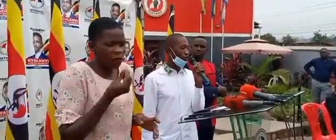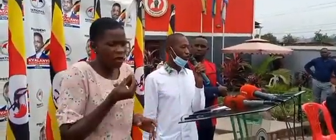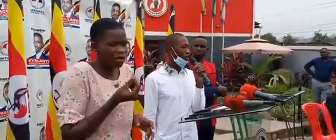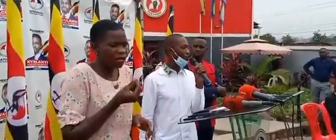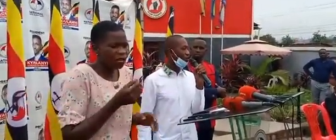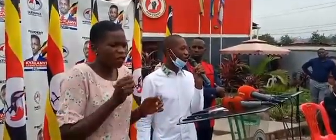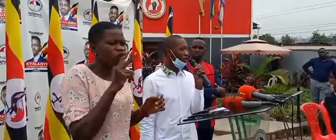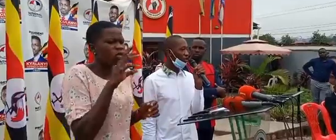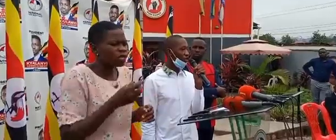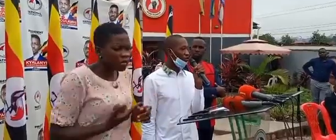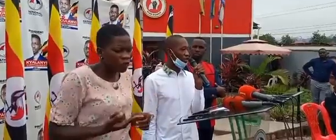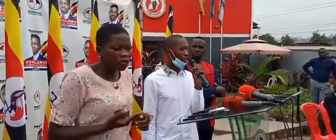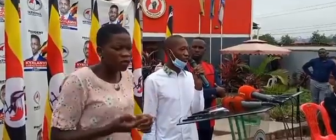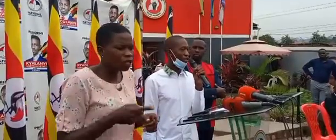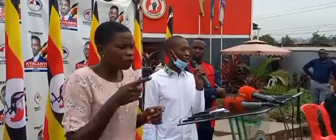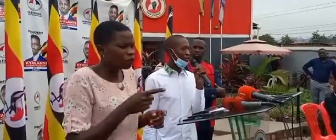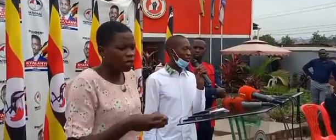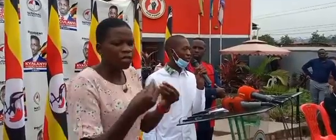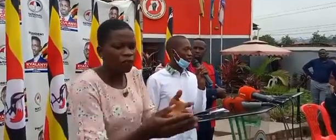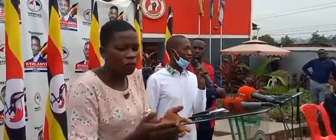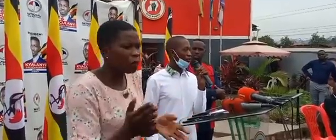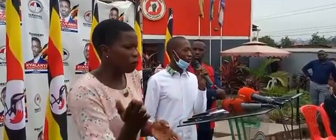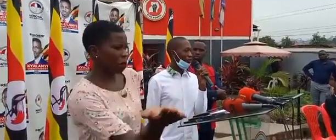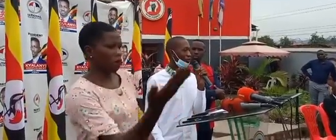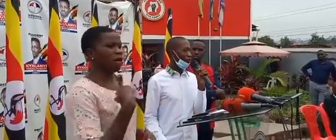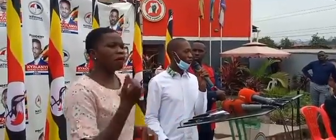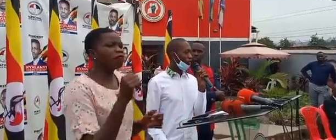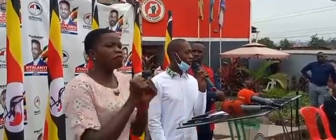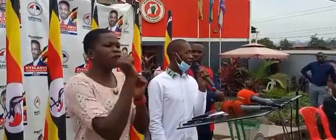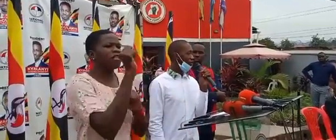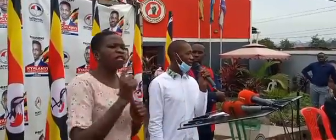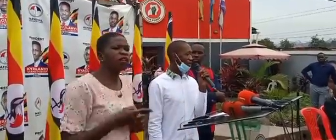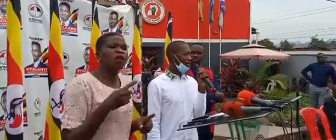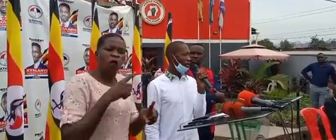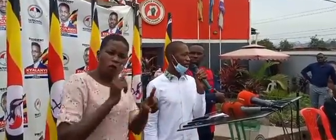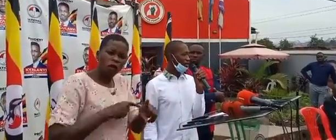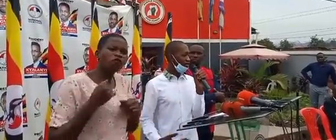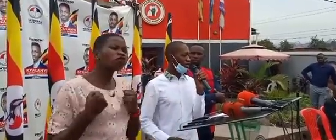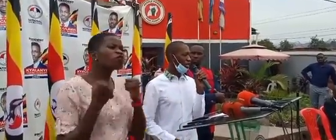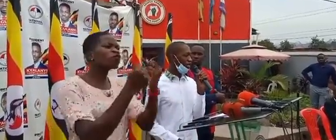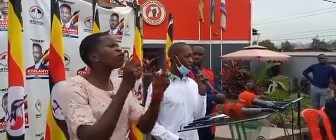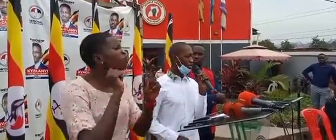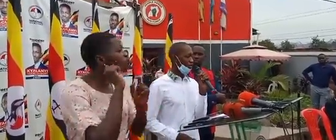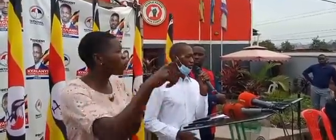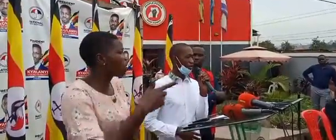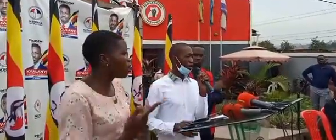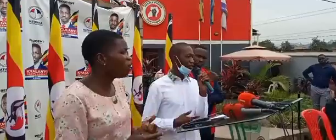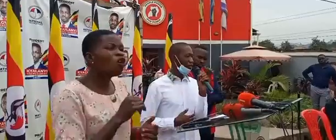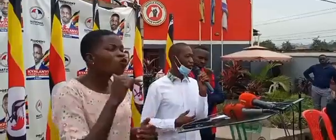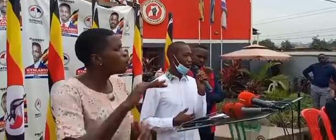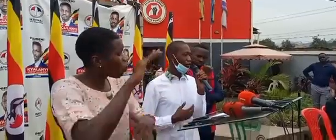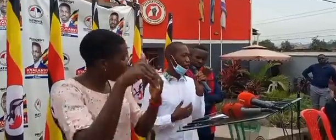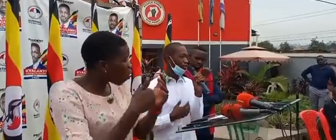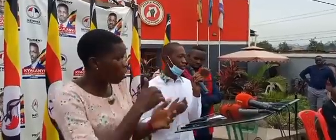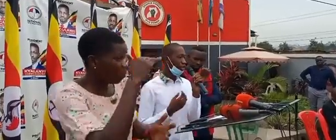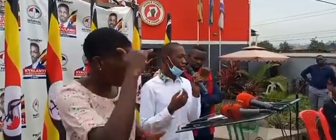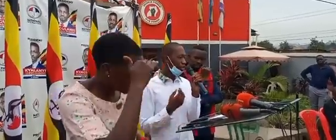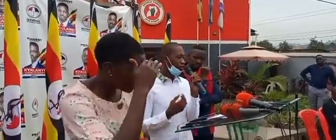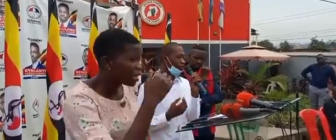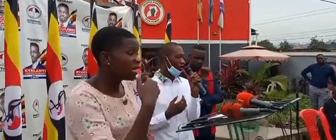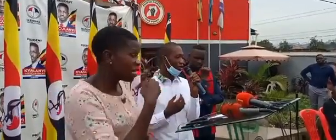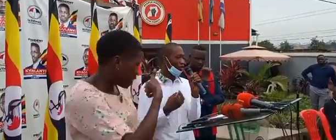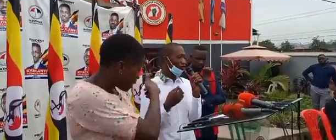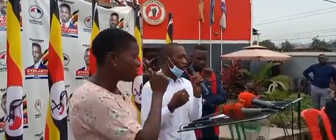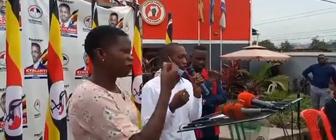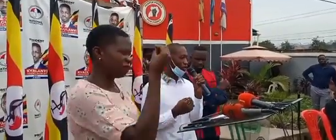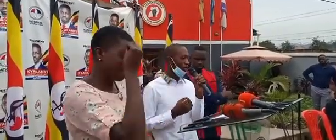okuma ekitundu ate ogenda wale olina okutambula so byaddala ku basirikale si bonna naye abamu kyova nti